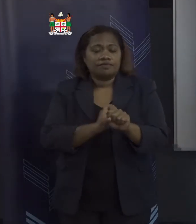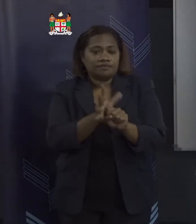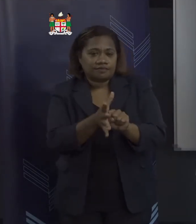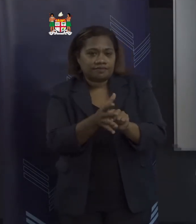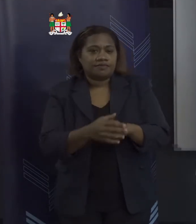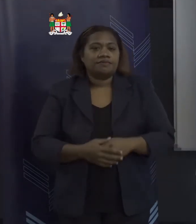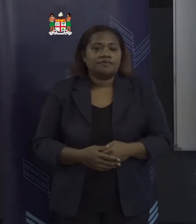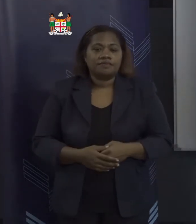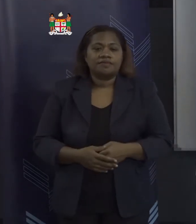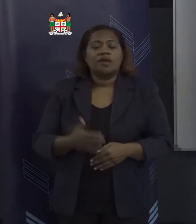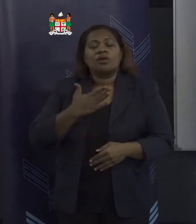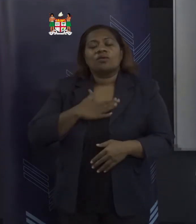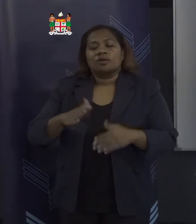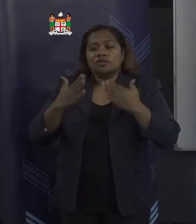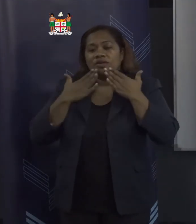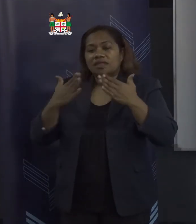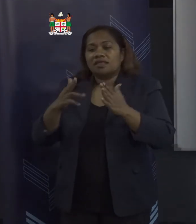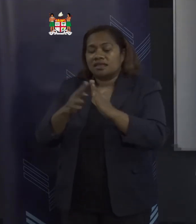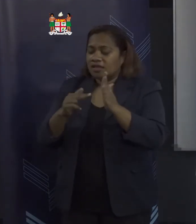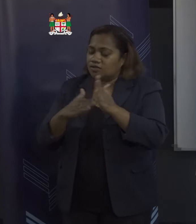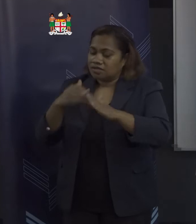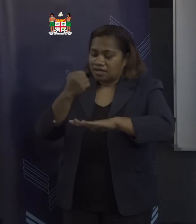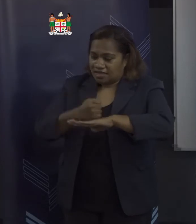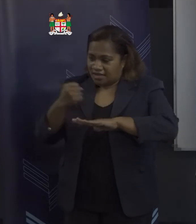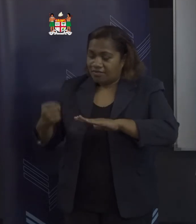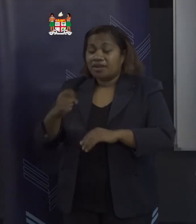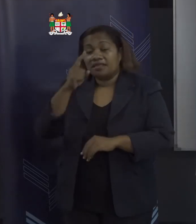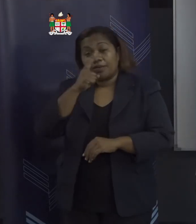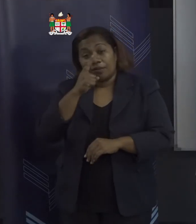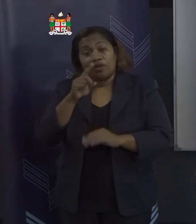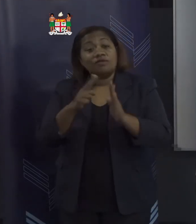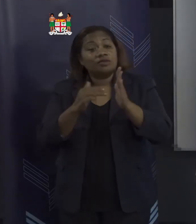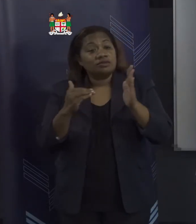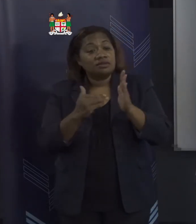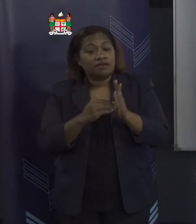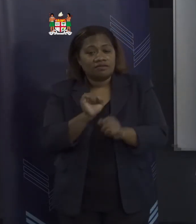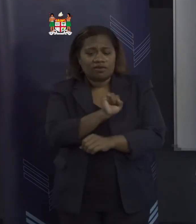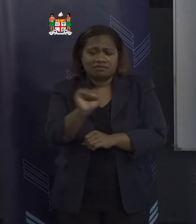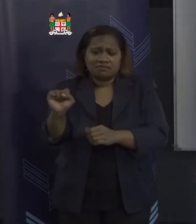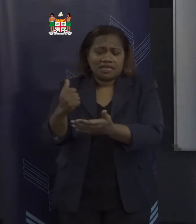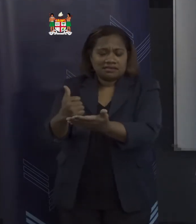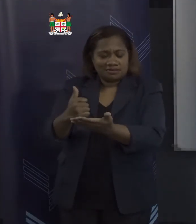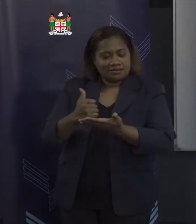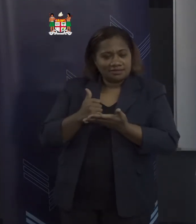And I want to thank the New Zealand government and the people of New Zealand for their kind assistance.